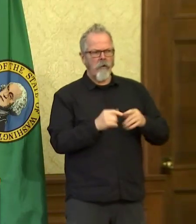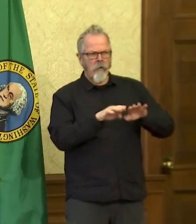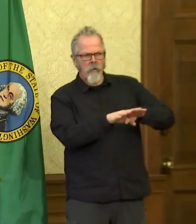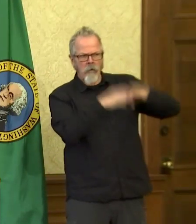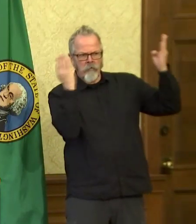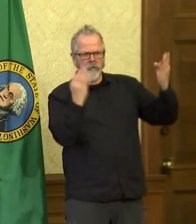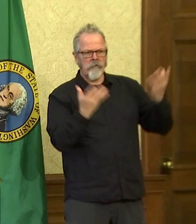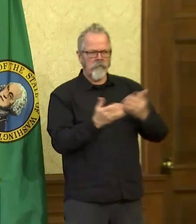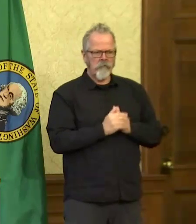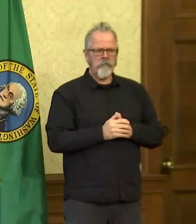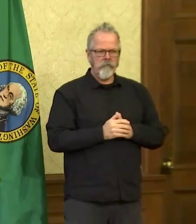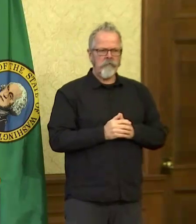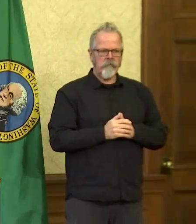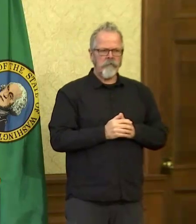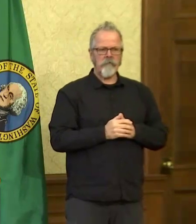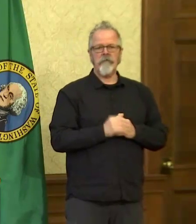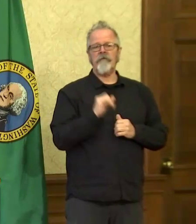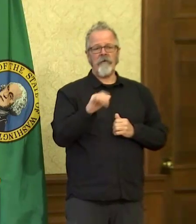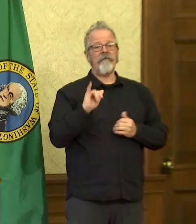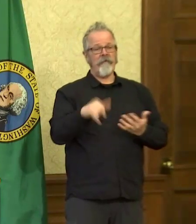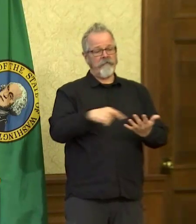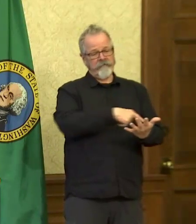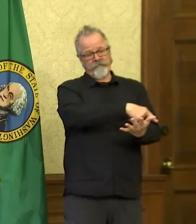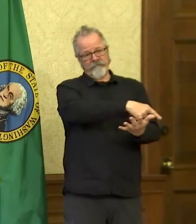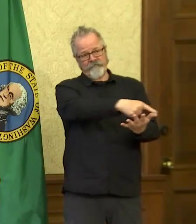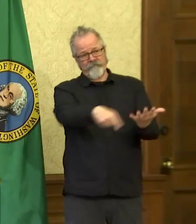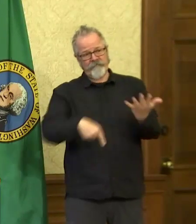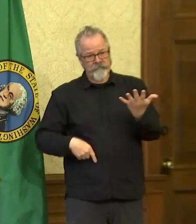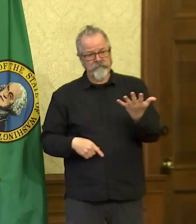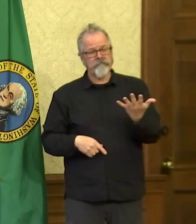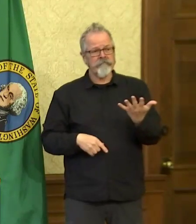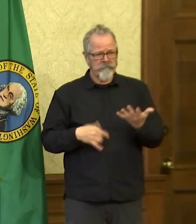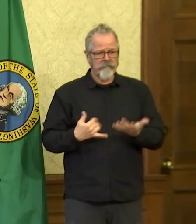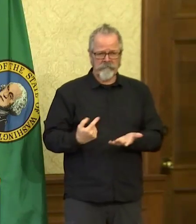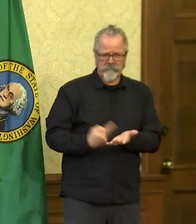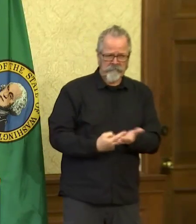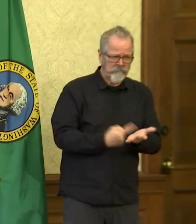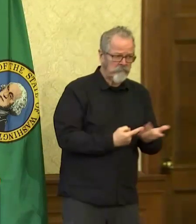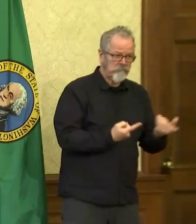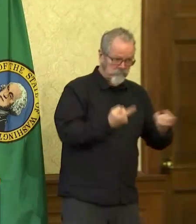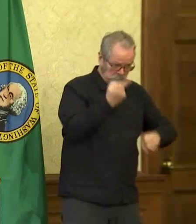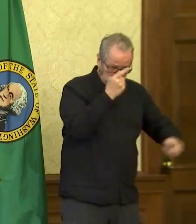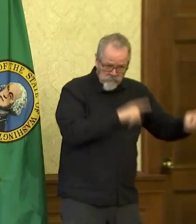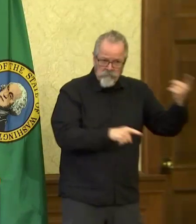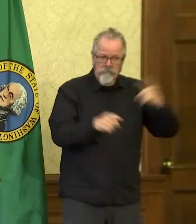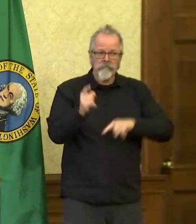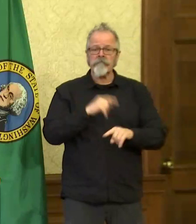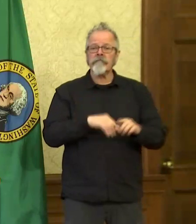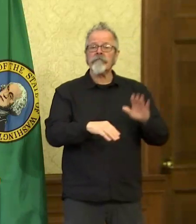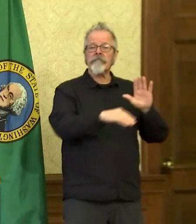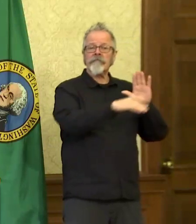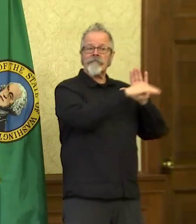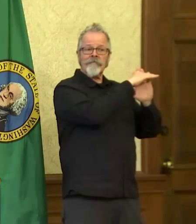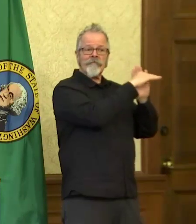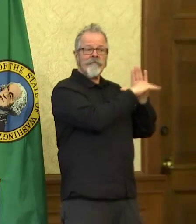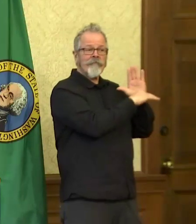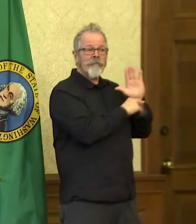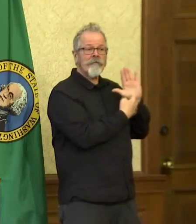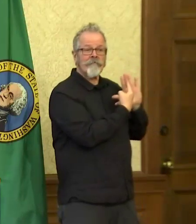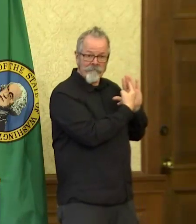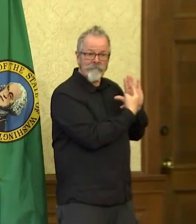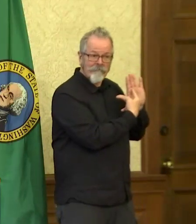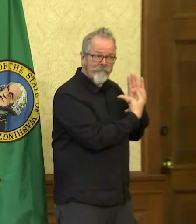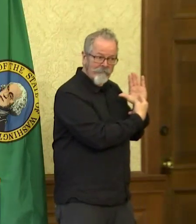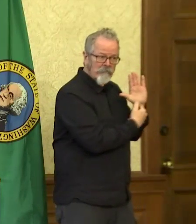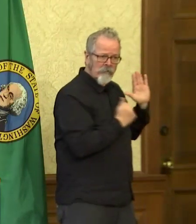that allow only low-risk work where physical distancing can be followed. If it can't be done with